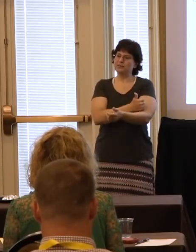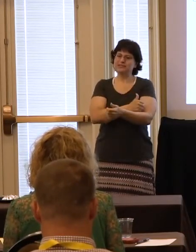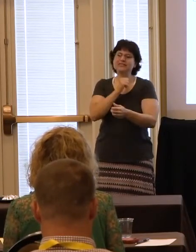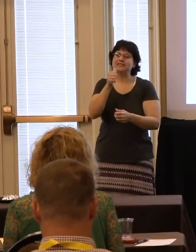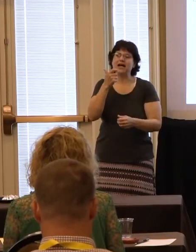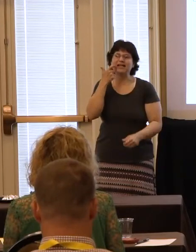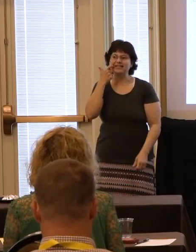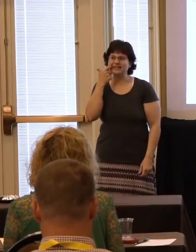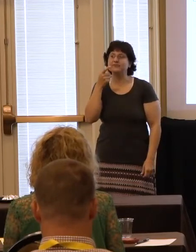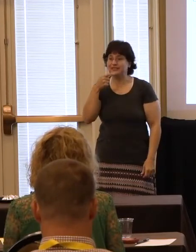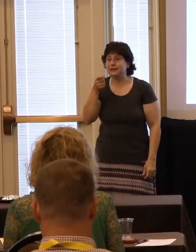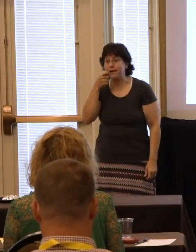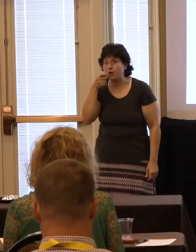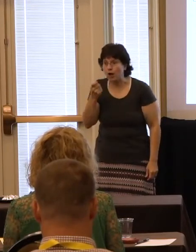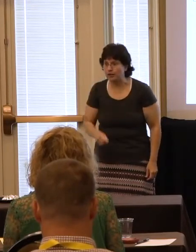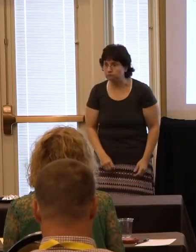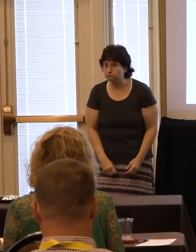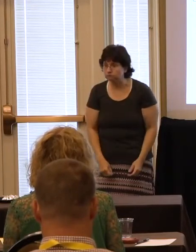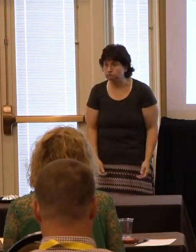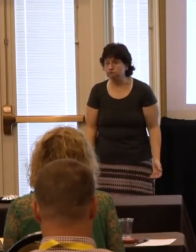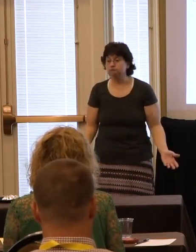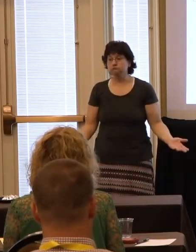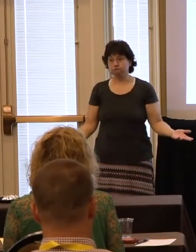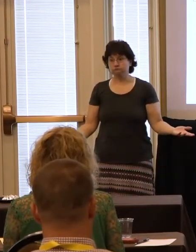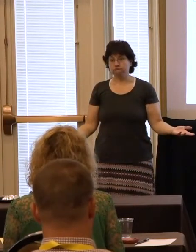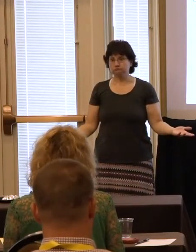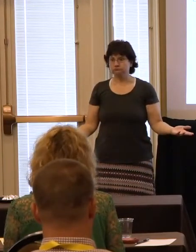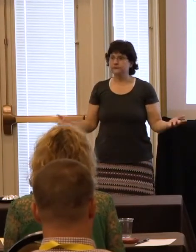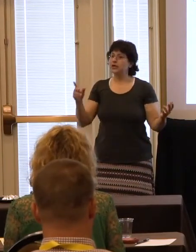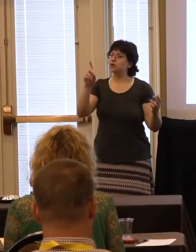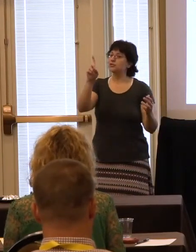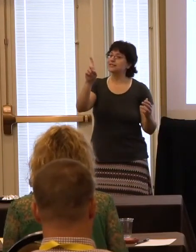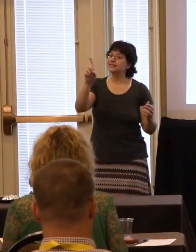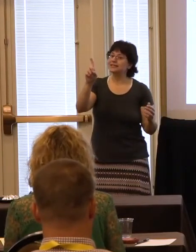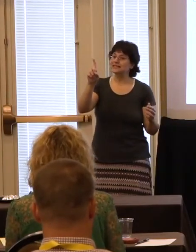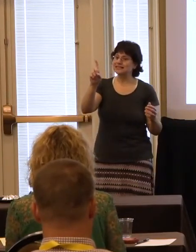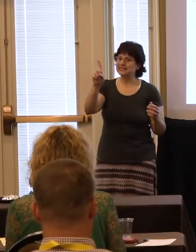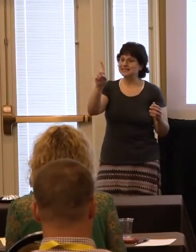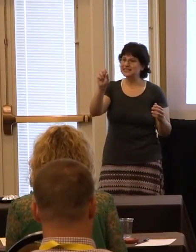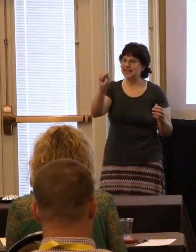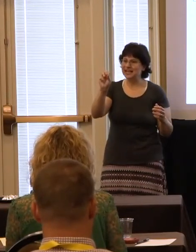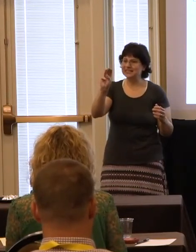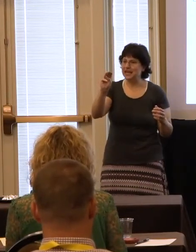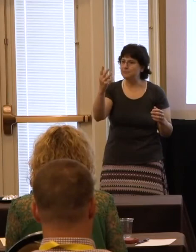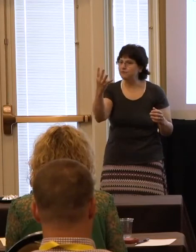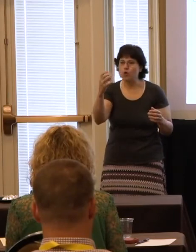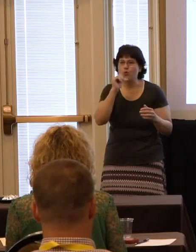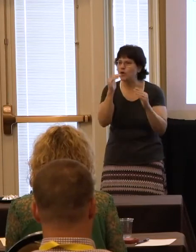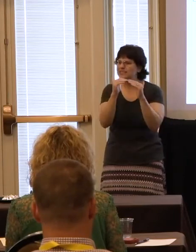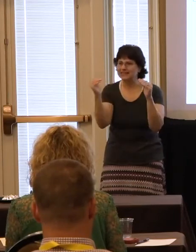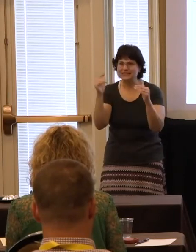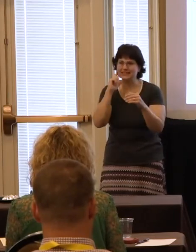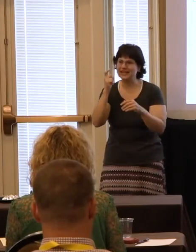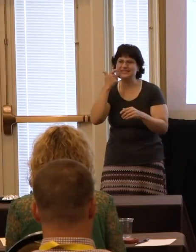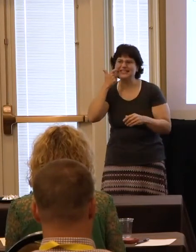addictive, was marijuana. Wow. Because the DSM-4 was still not listing it as an